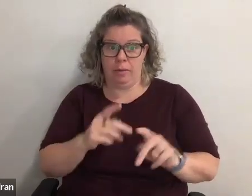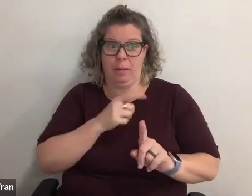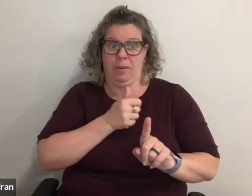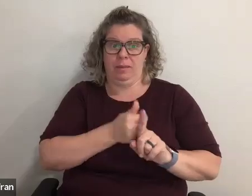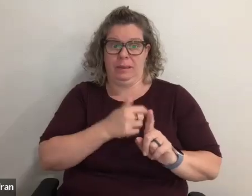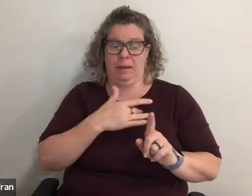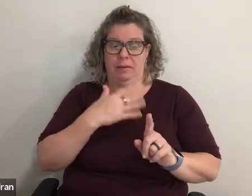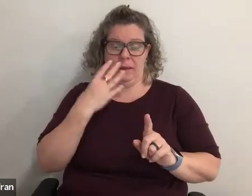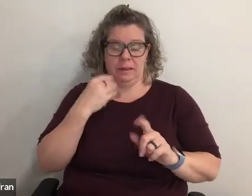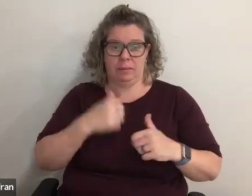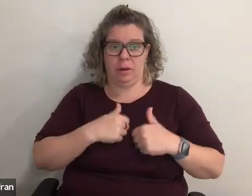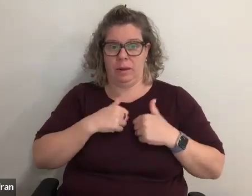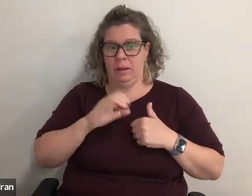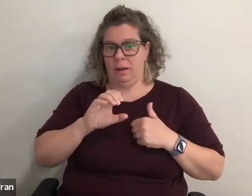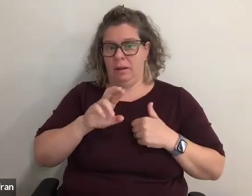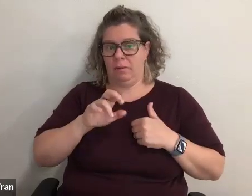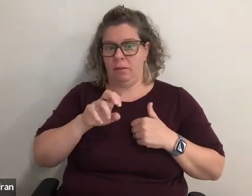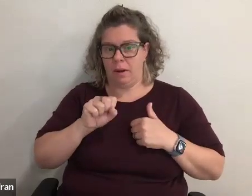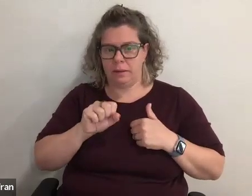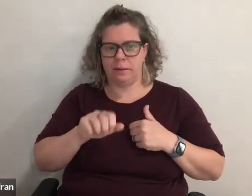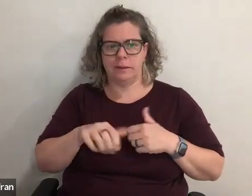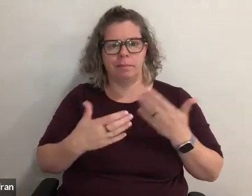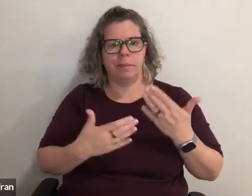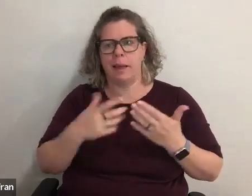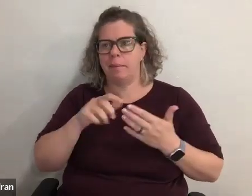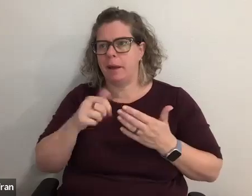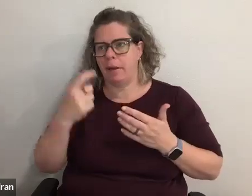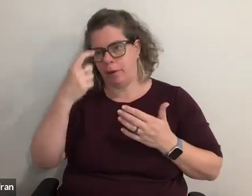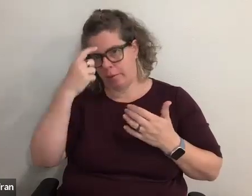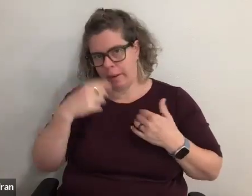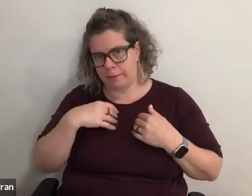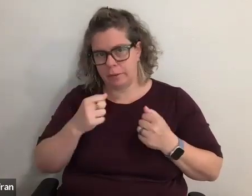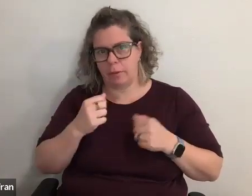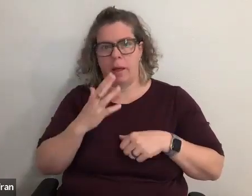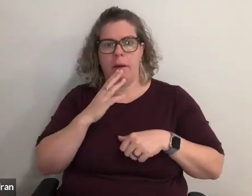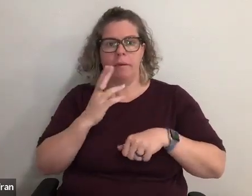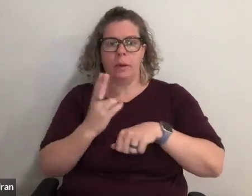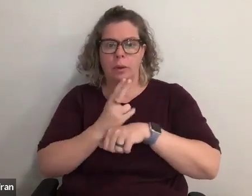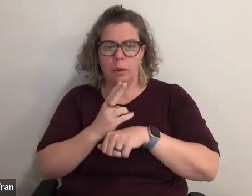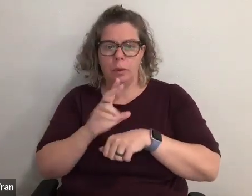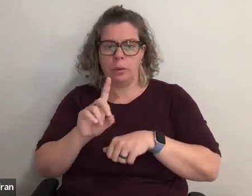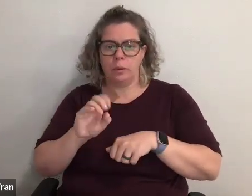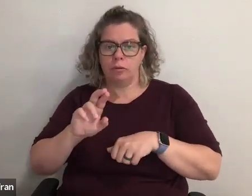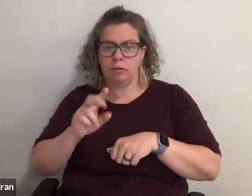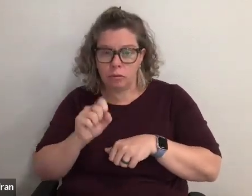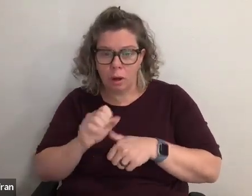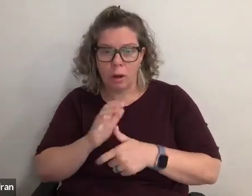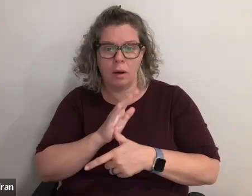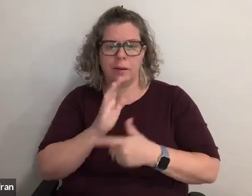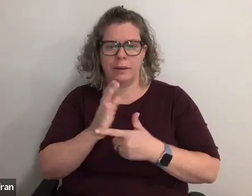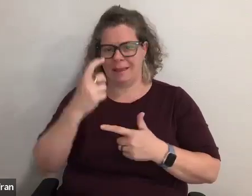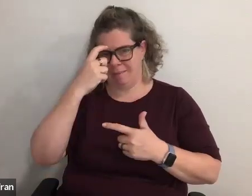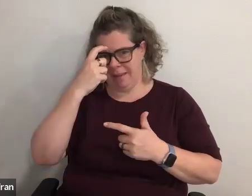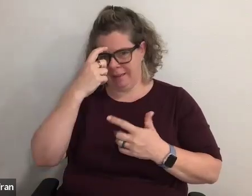crisis? And then we'll want to look at, are there any other mental health symptoms, substance use, or medical or neurocognitive issues, or